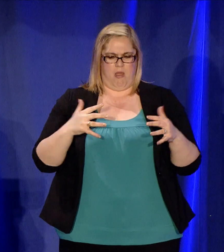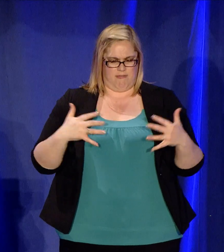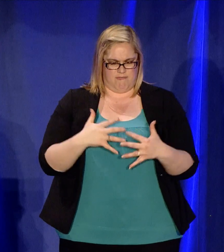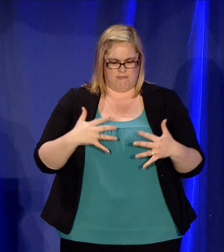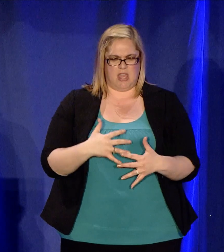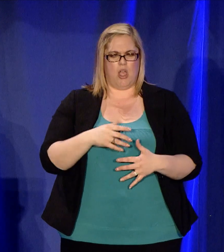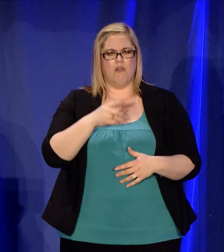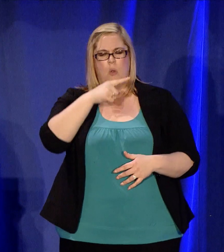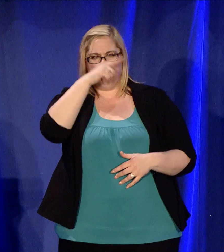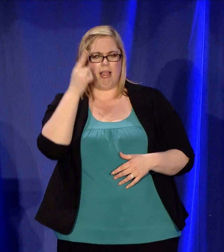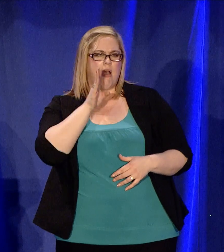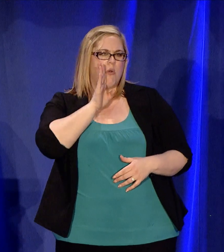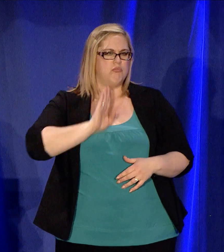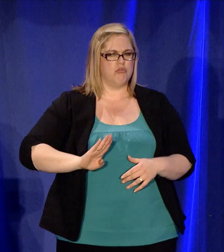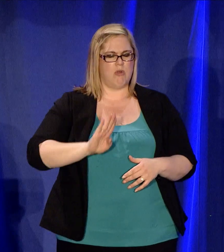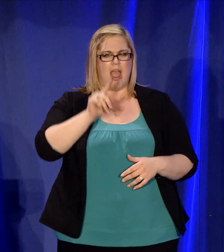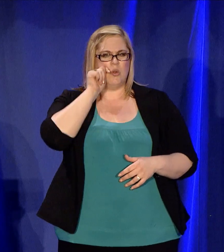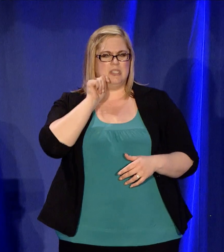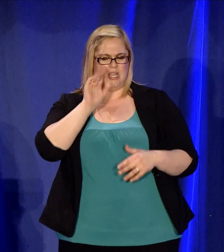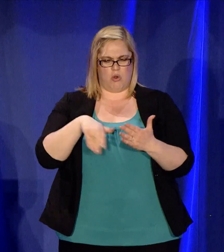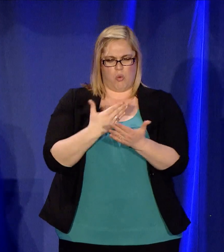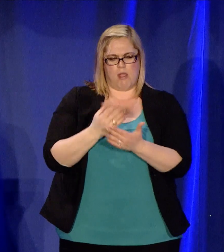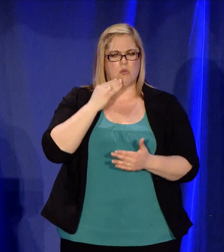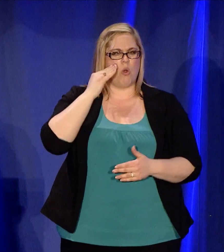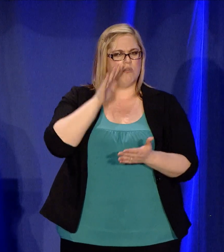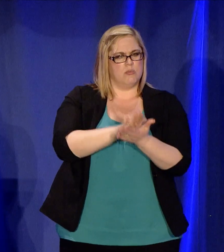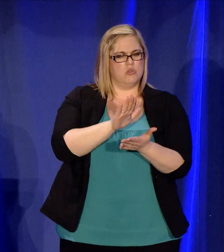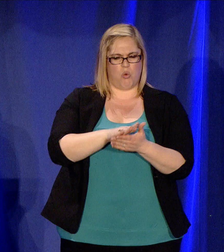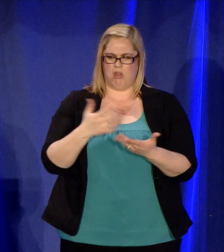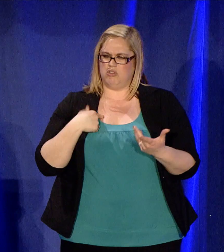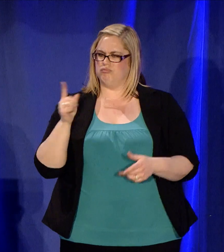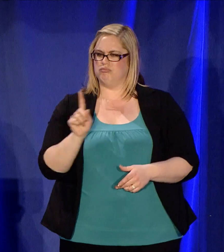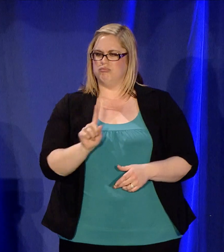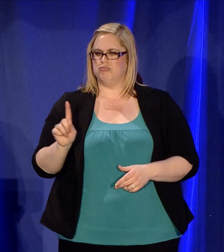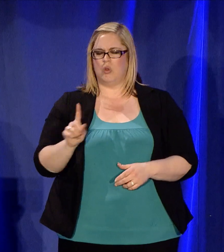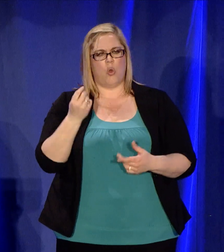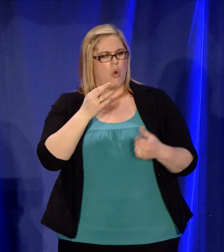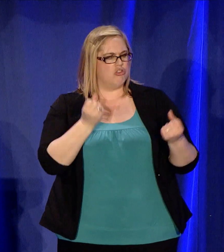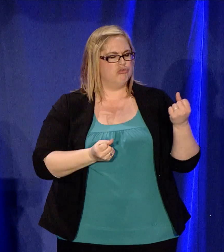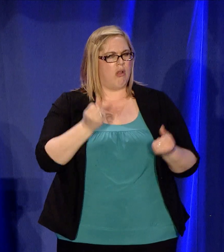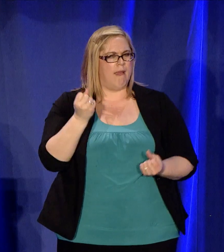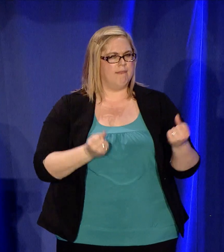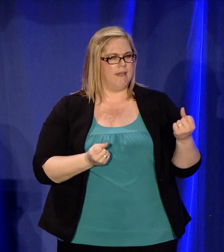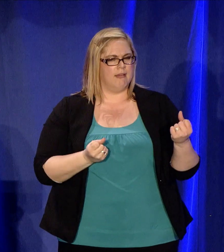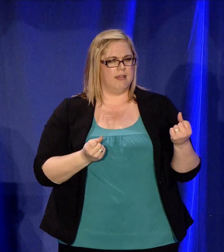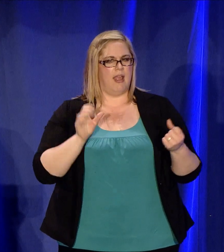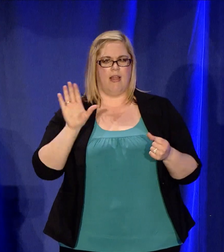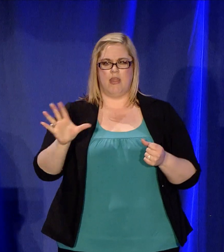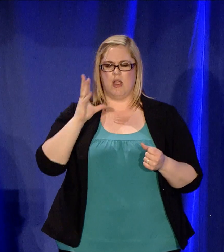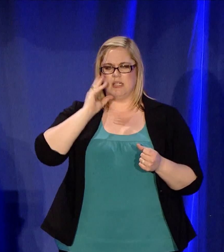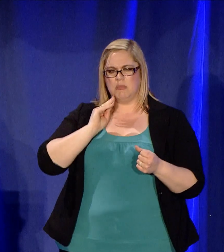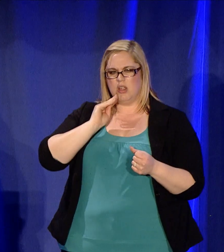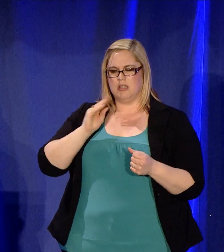black or brown teen coming home from school, walking down the street, or driving a car, and the wife